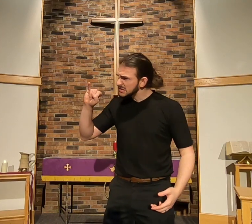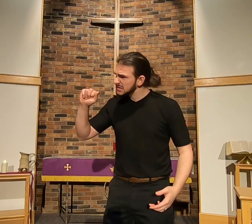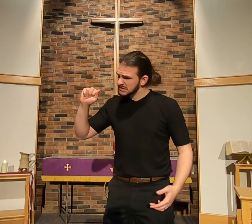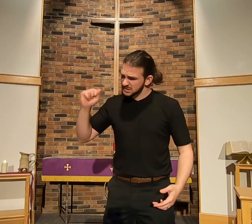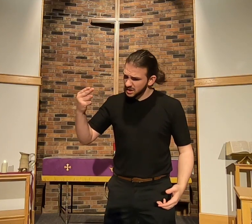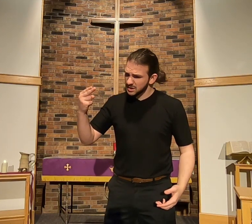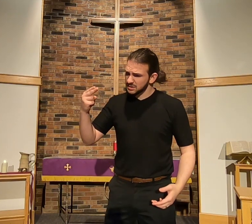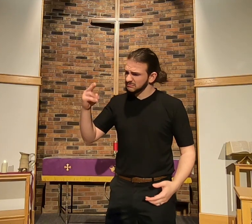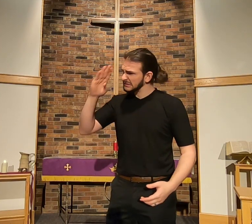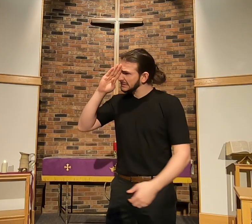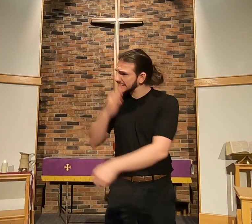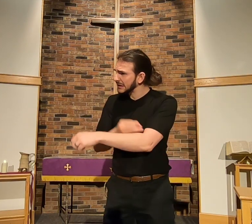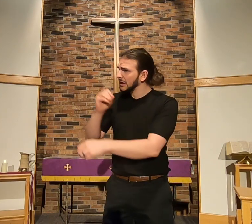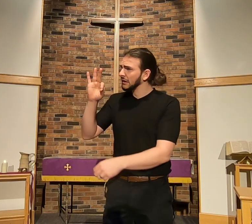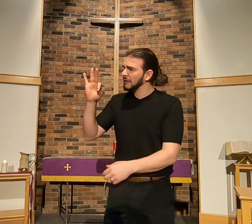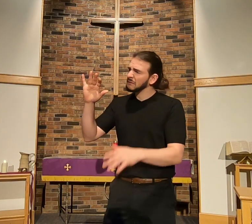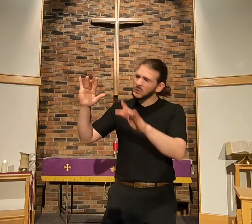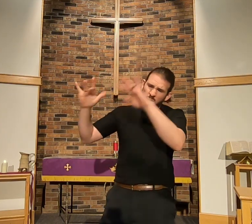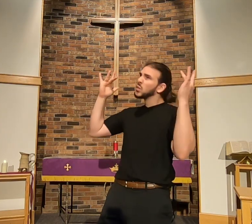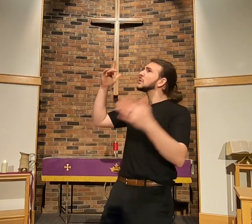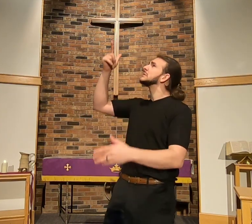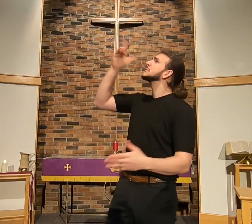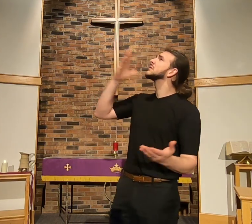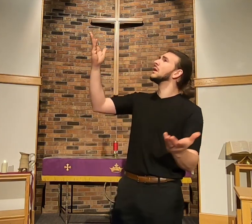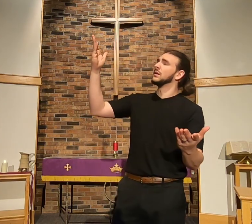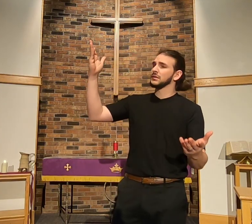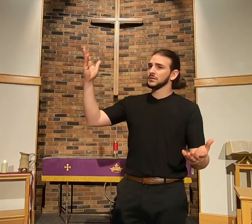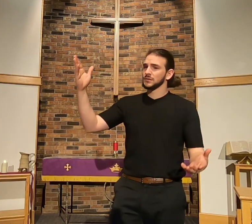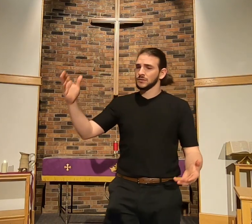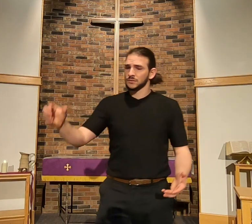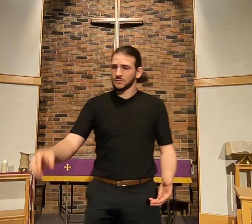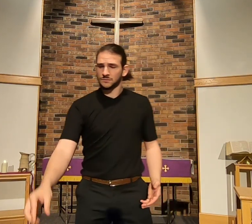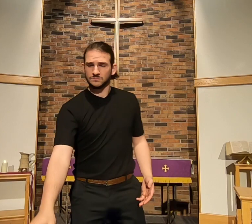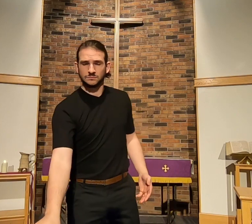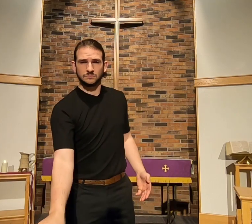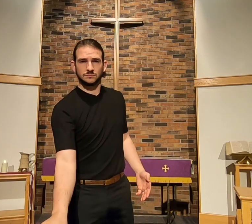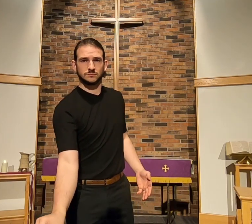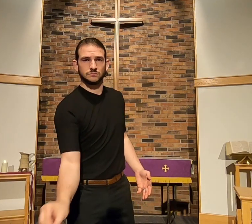"Are you the Messiah, the Son of the glorious God?"